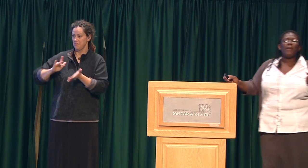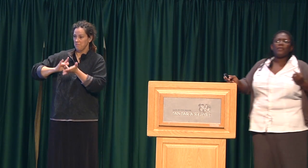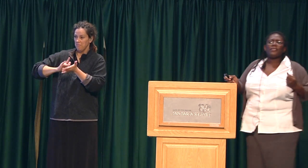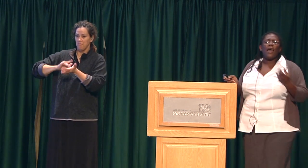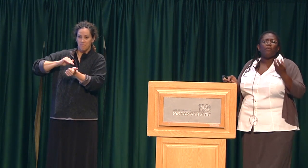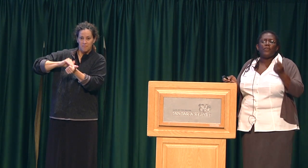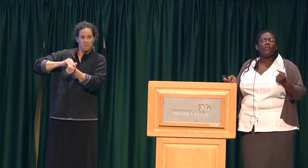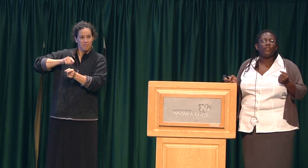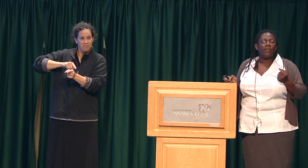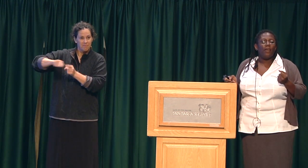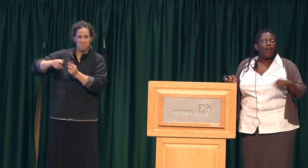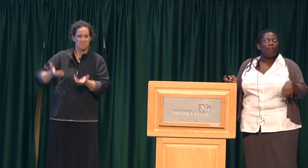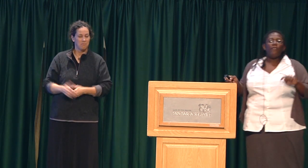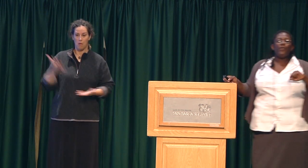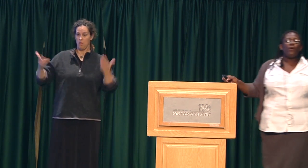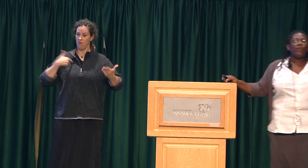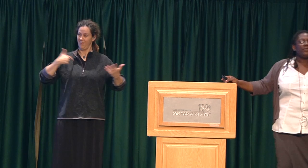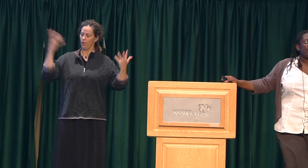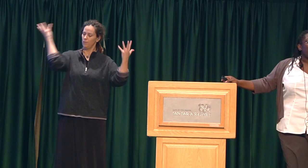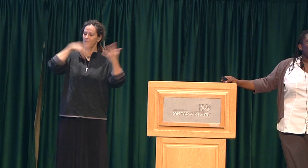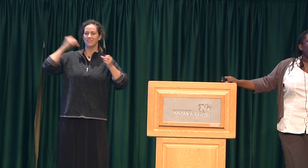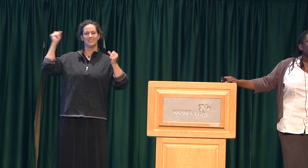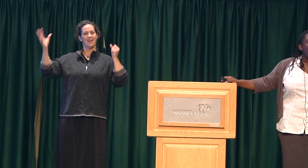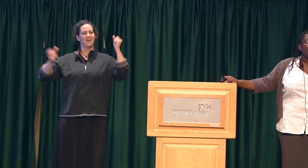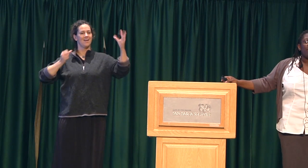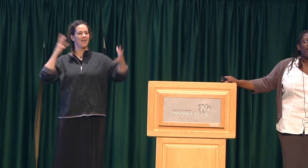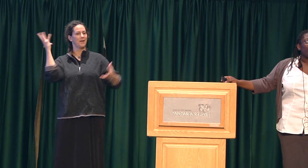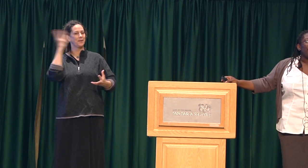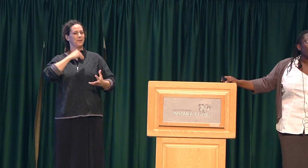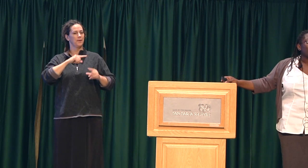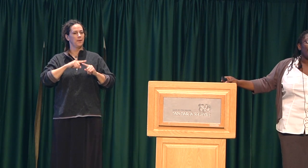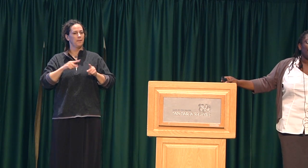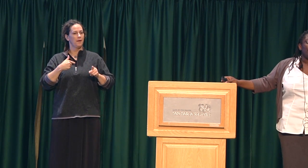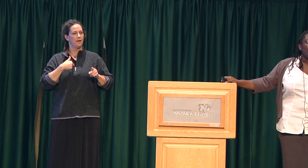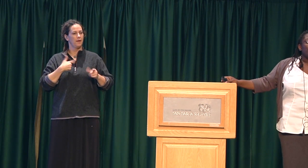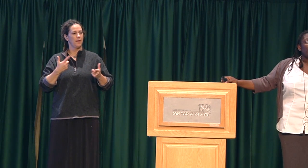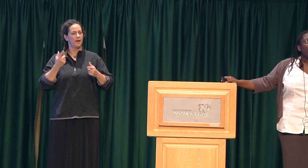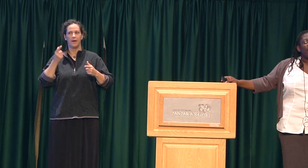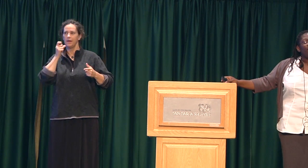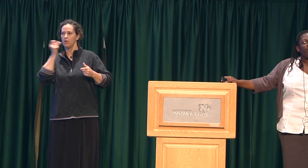breakdown. You may be able to sign beautifully, but if you don't understand what they're talking about, you can't sign it.